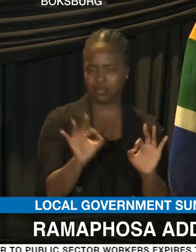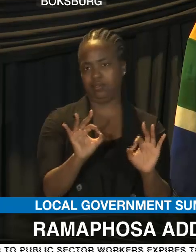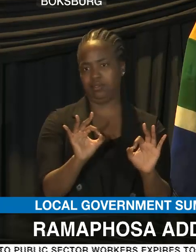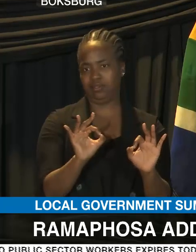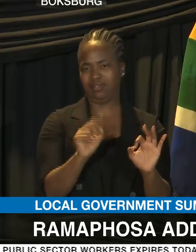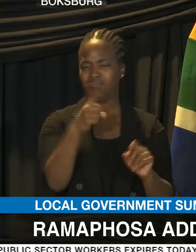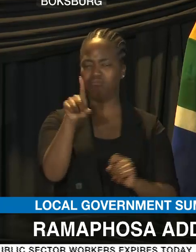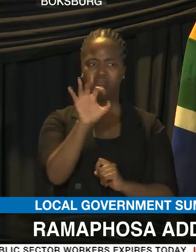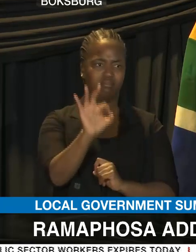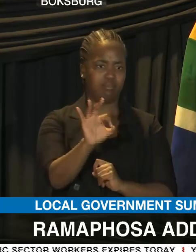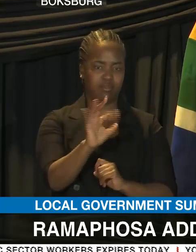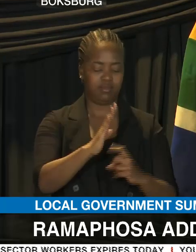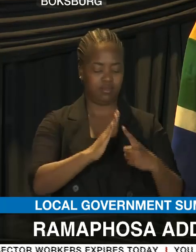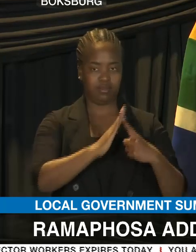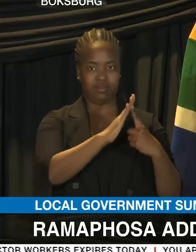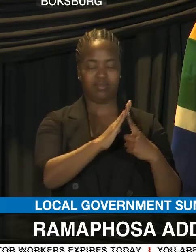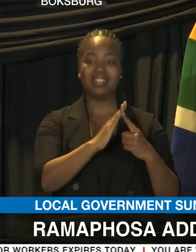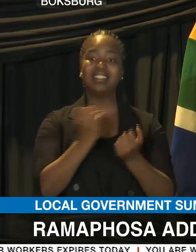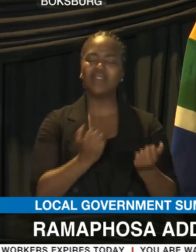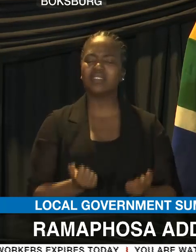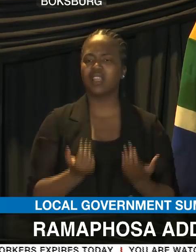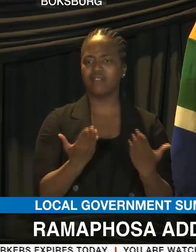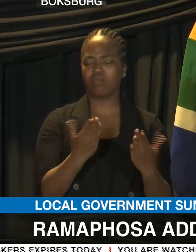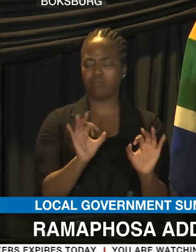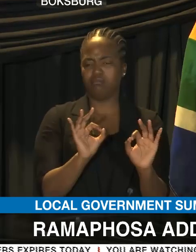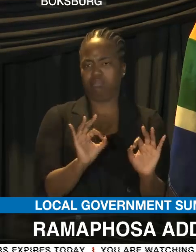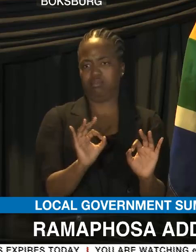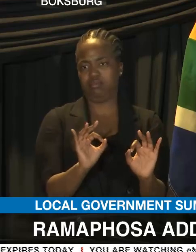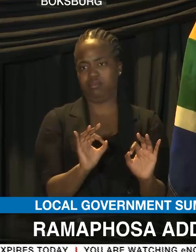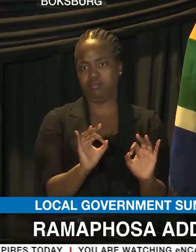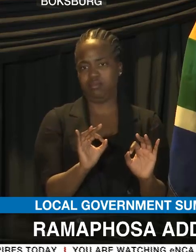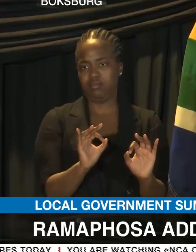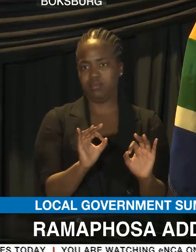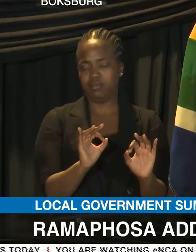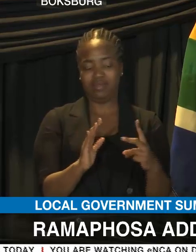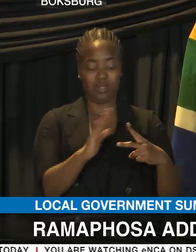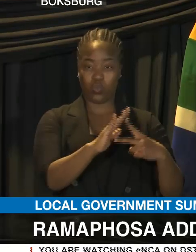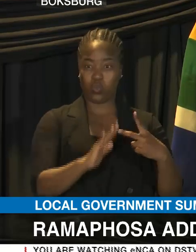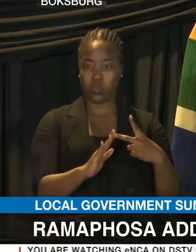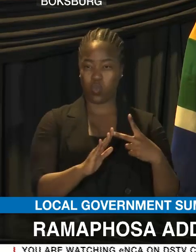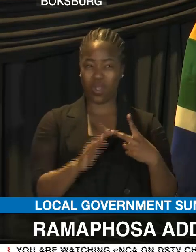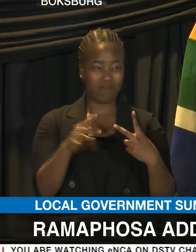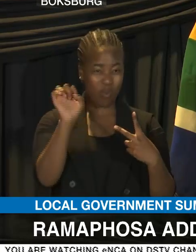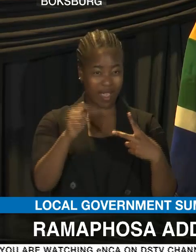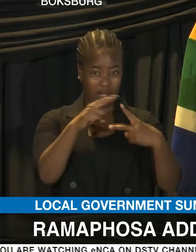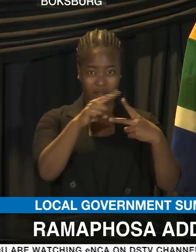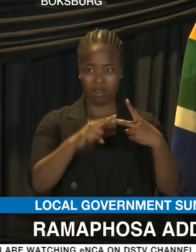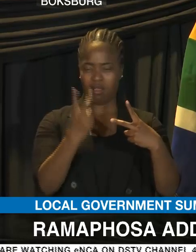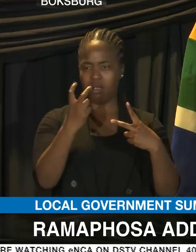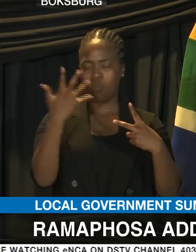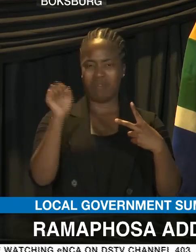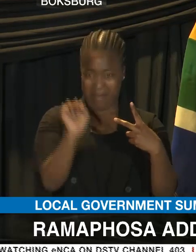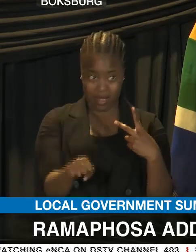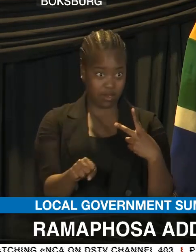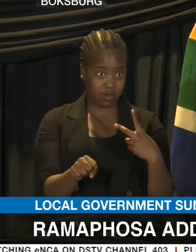absolutely right and to get service delivery absolutely right. If we can get that right,